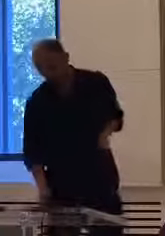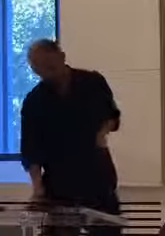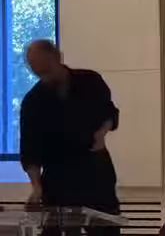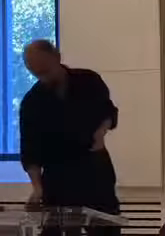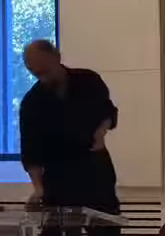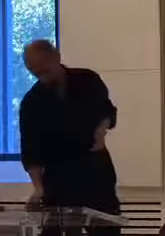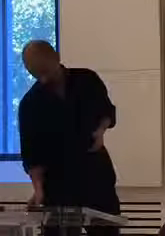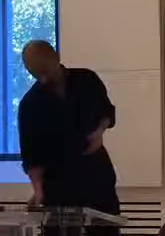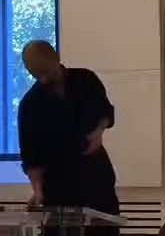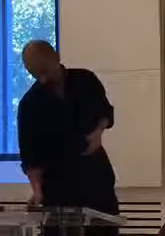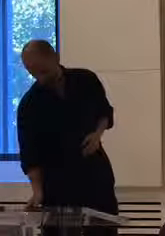language first.